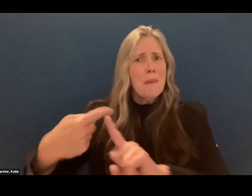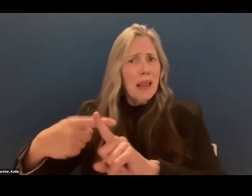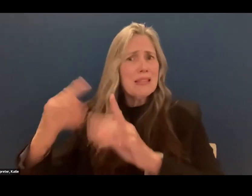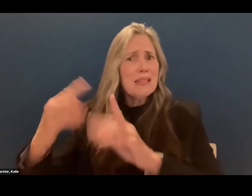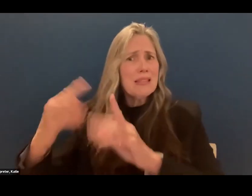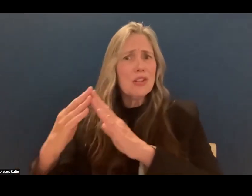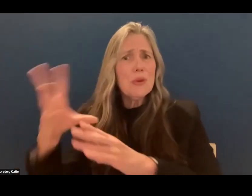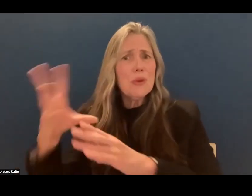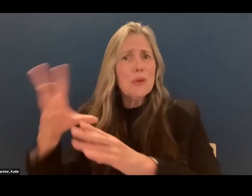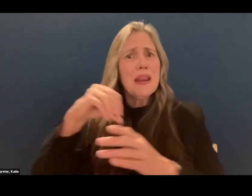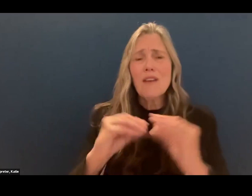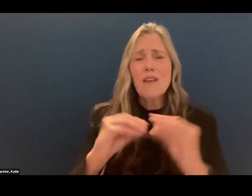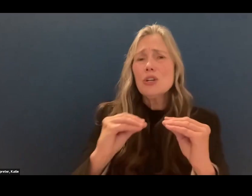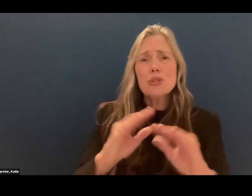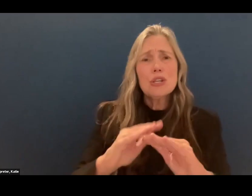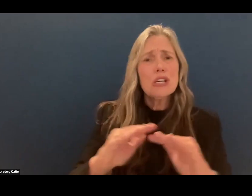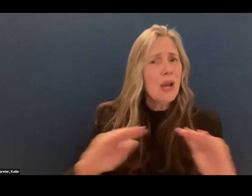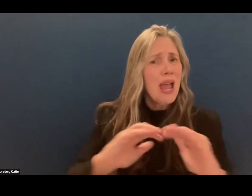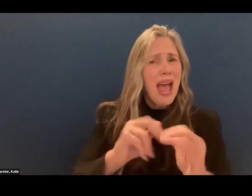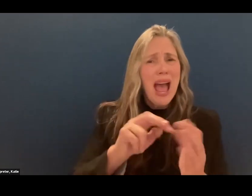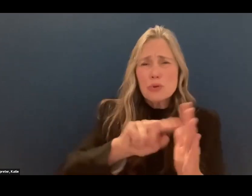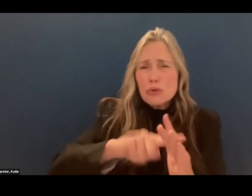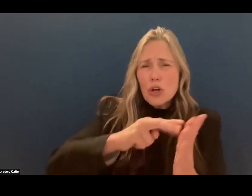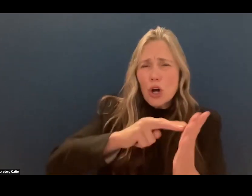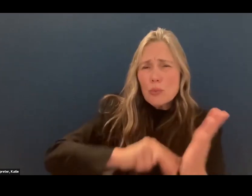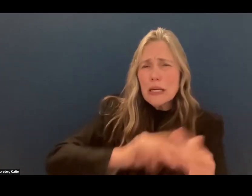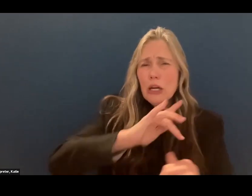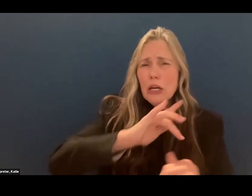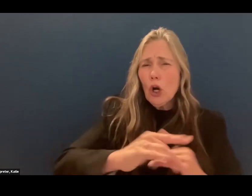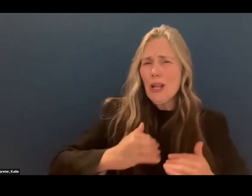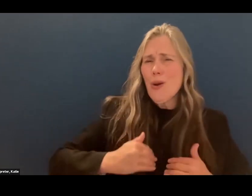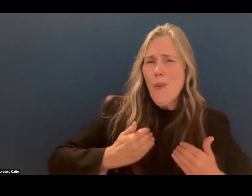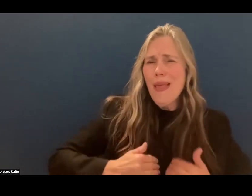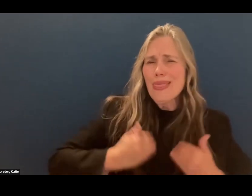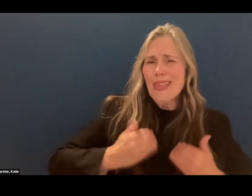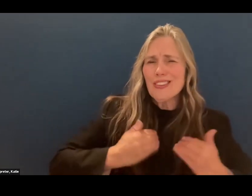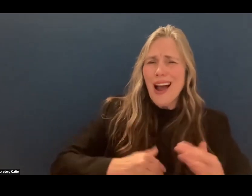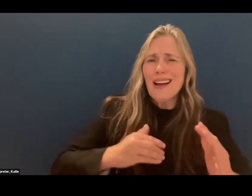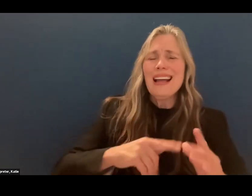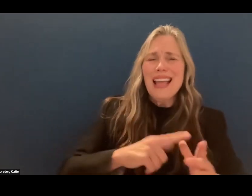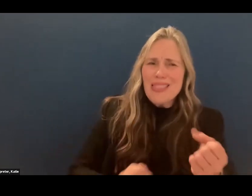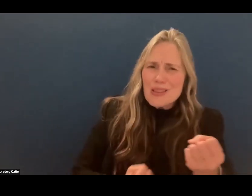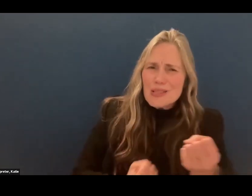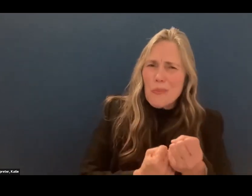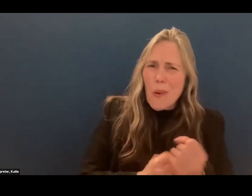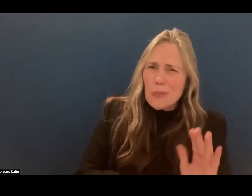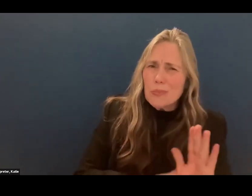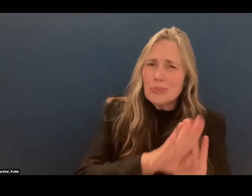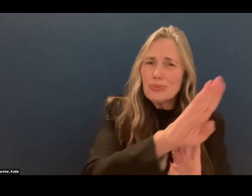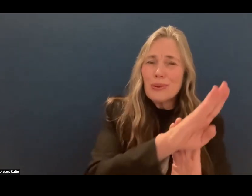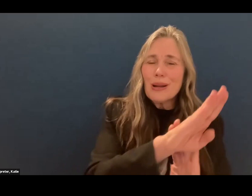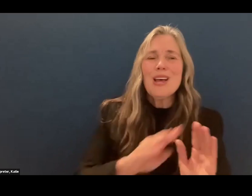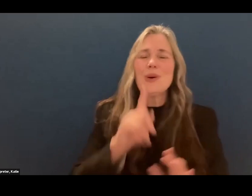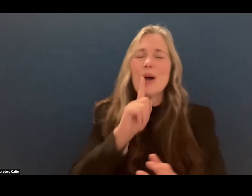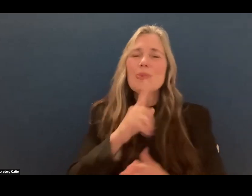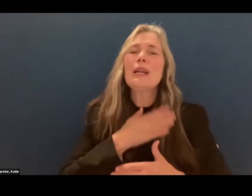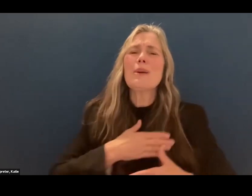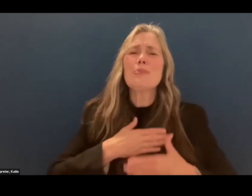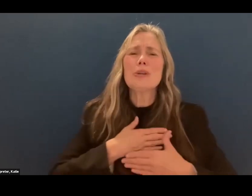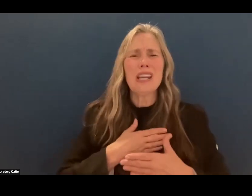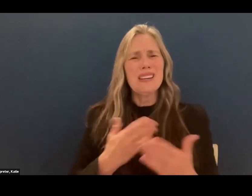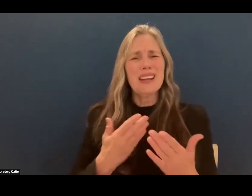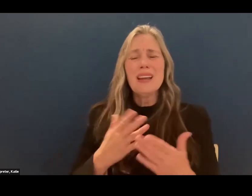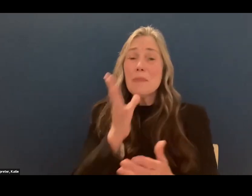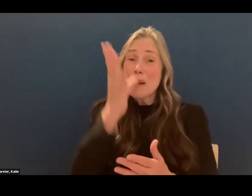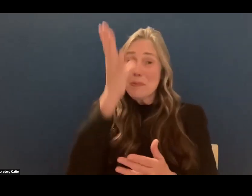that that documentary, and had the opportunity to just really hear the questions that were coming up as well, and how do we support